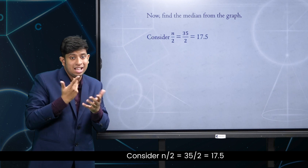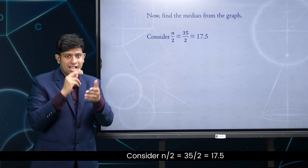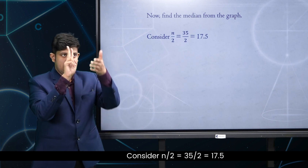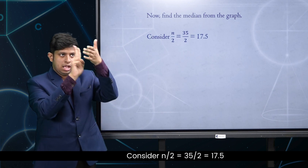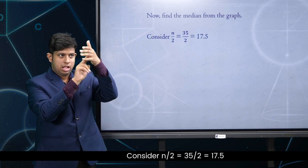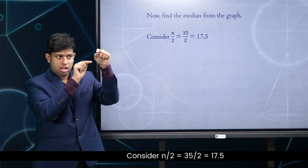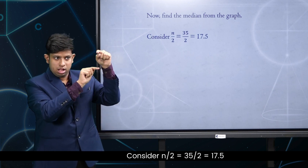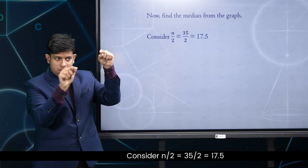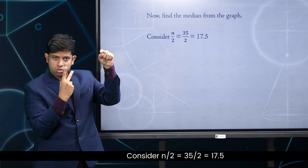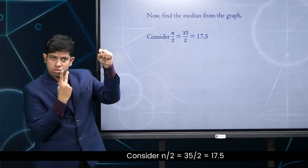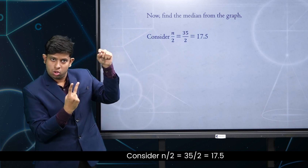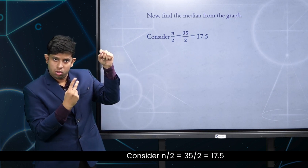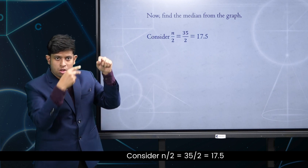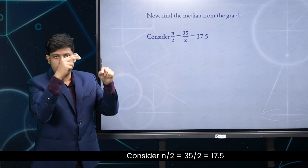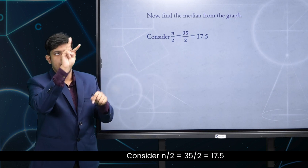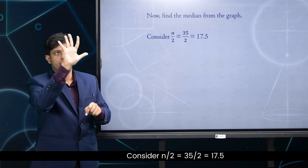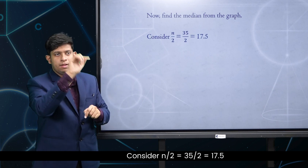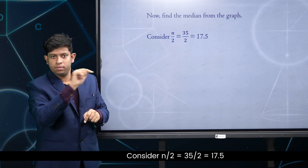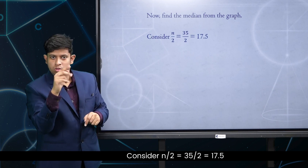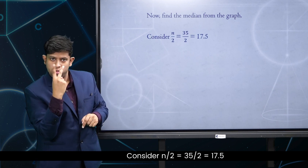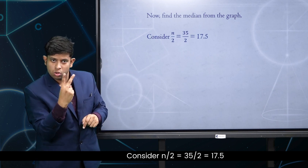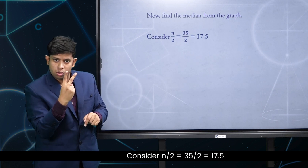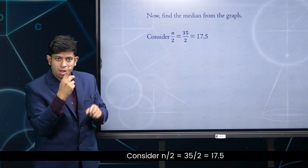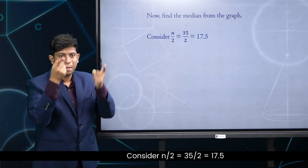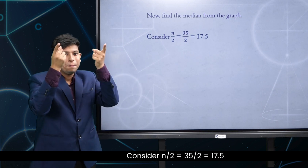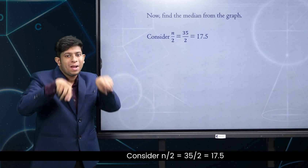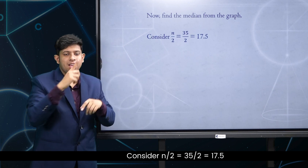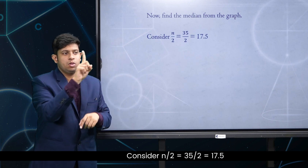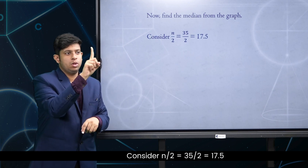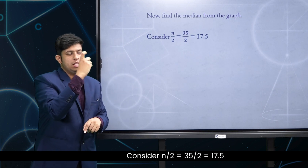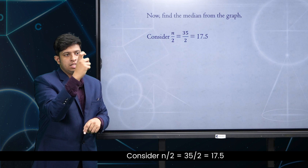Consider n by 2, that is equal to 35 by 2 is equal to